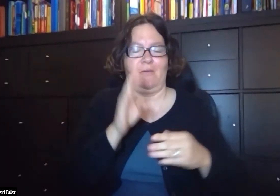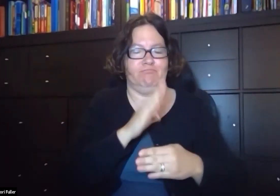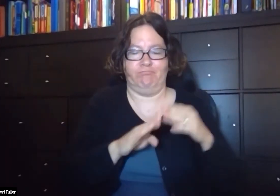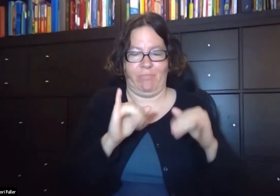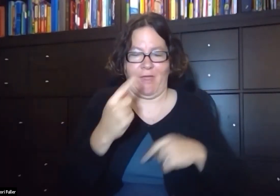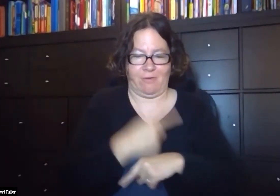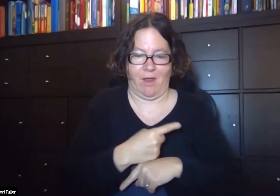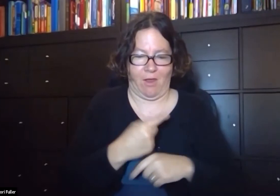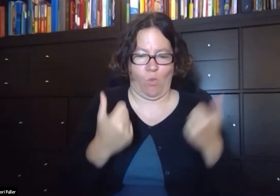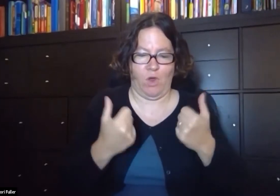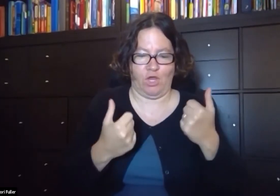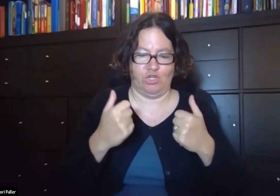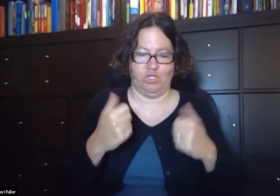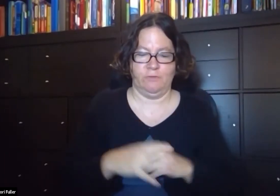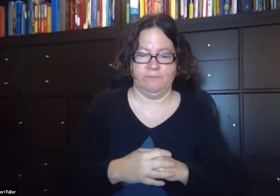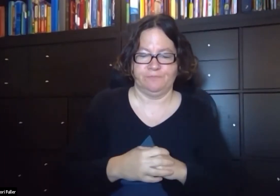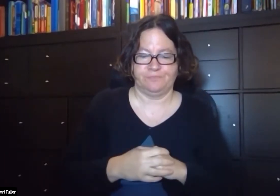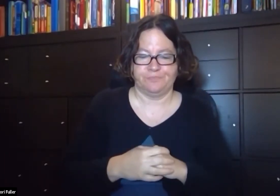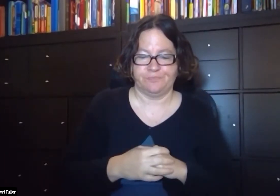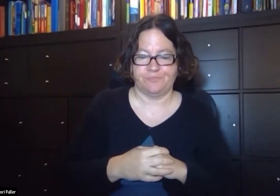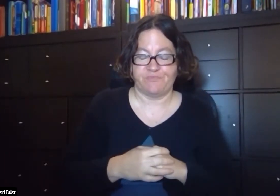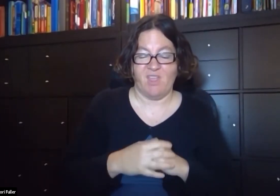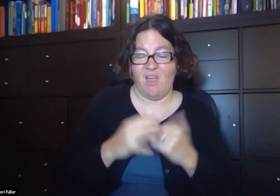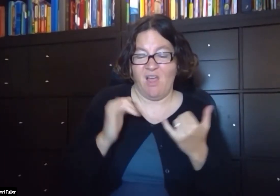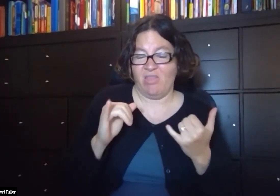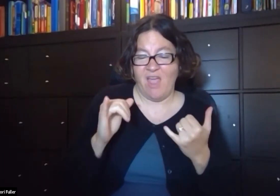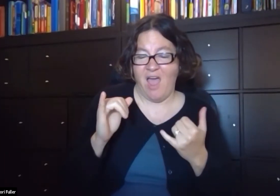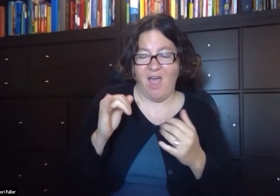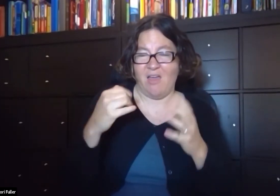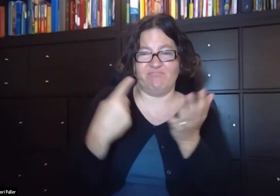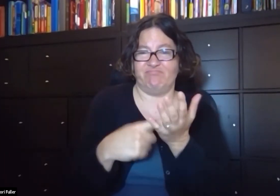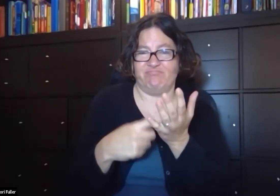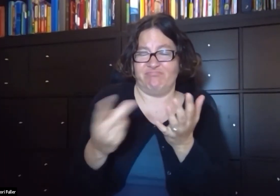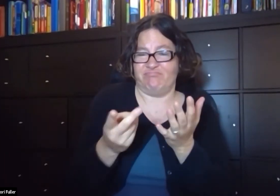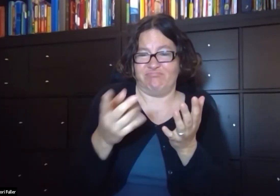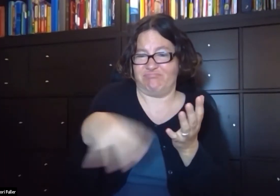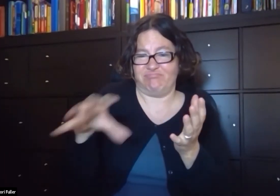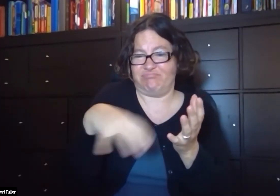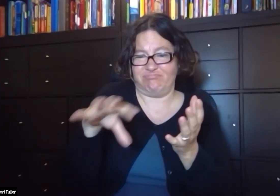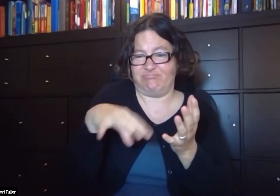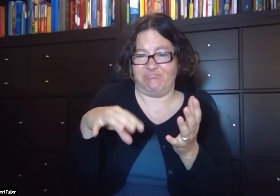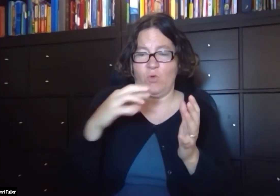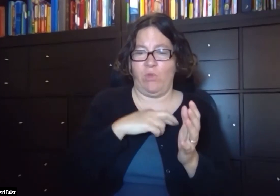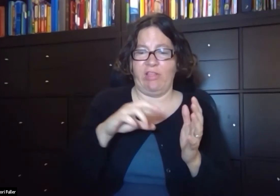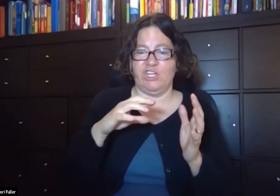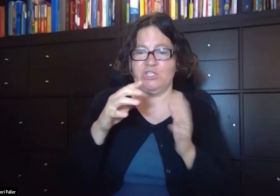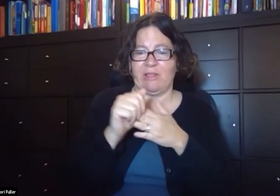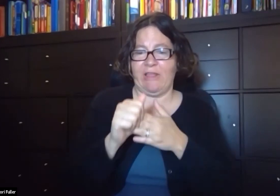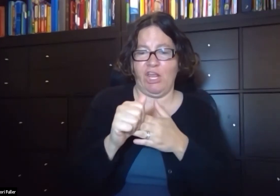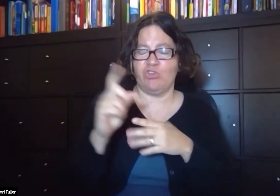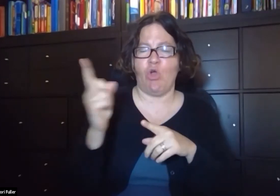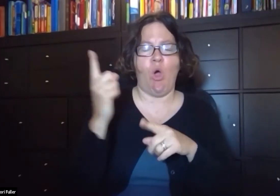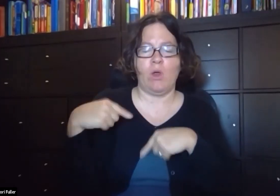And what could be done that day or what cannot be done on the day of Sabbath. And so that was